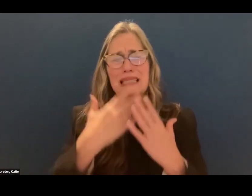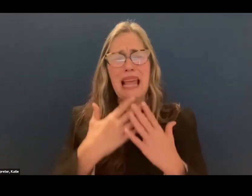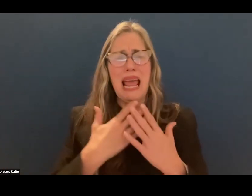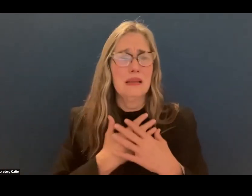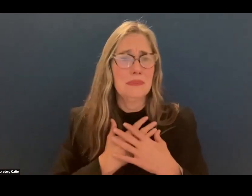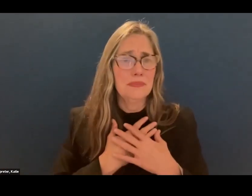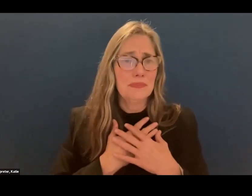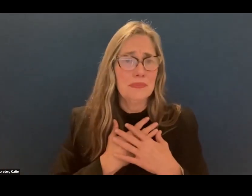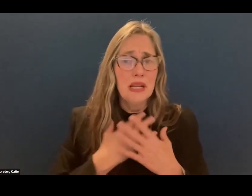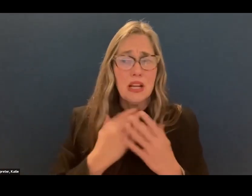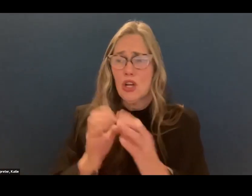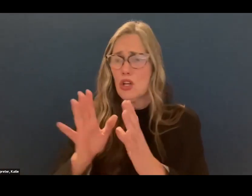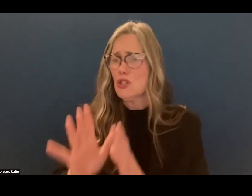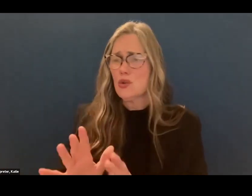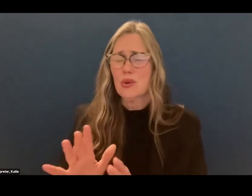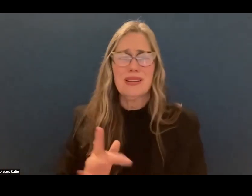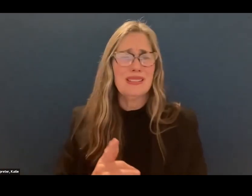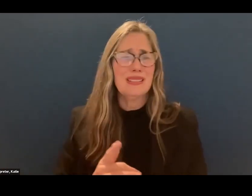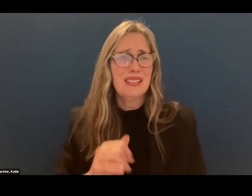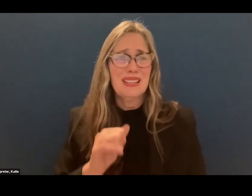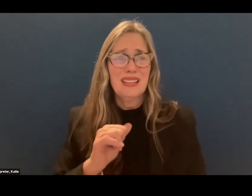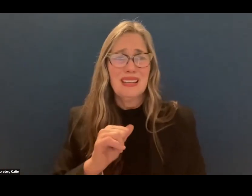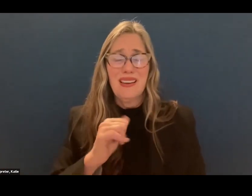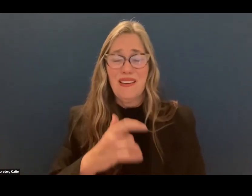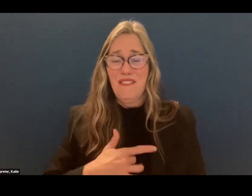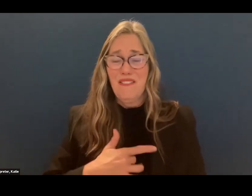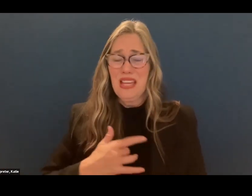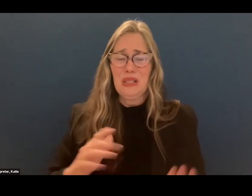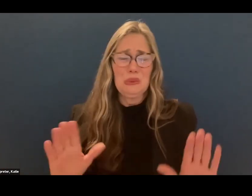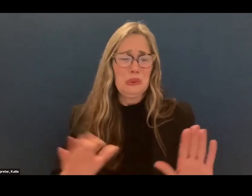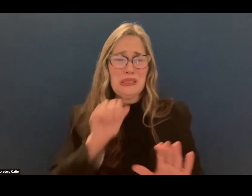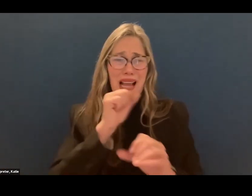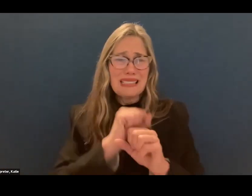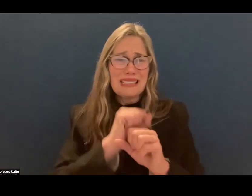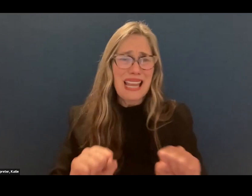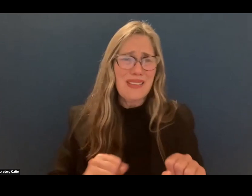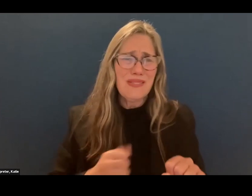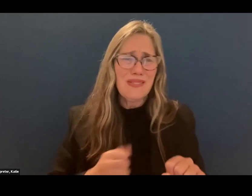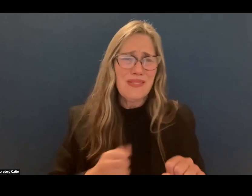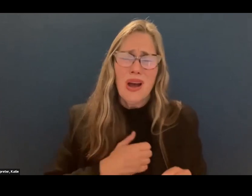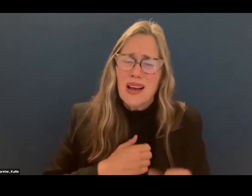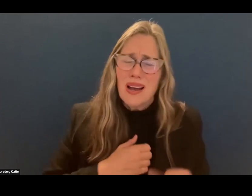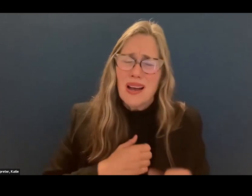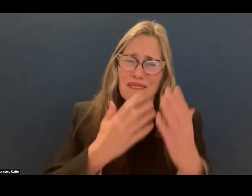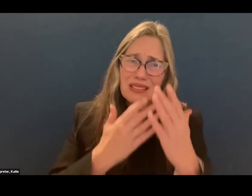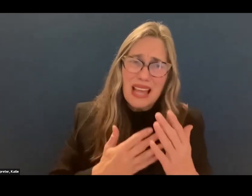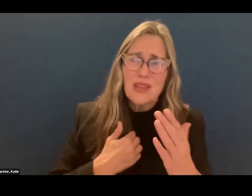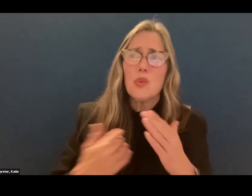Students are not feeling safe. And I know that we've started to address some of that.